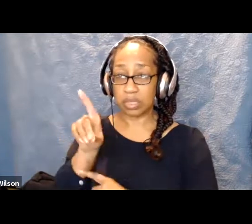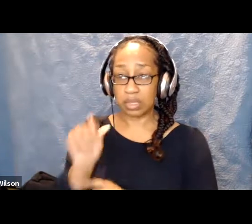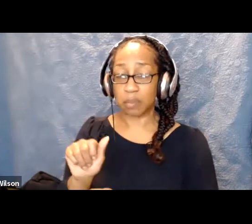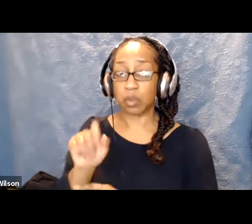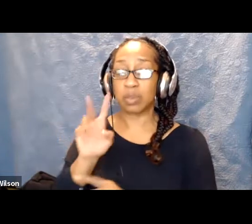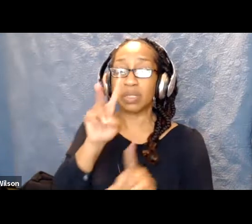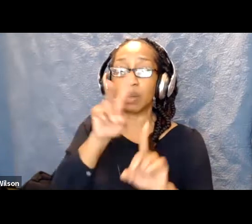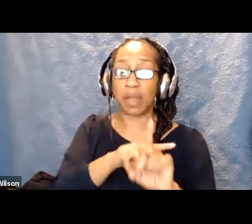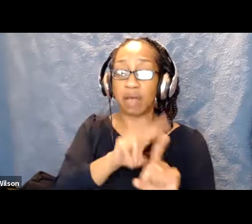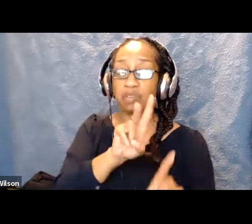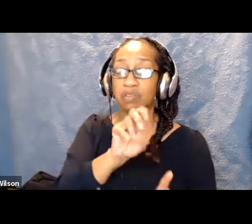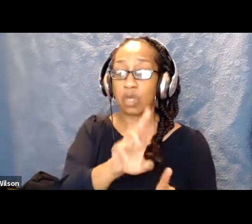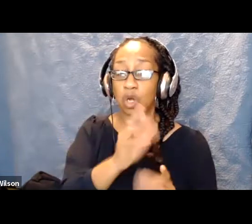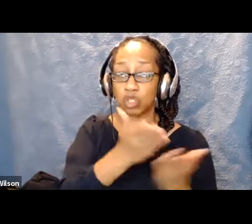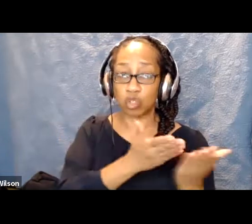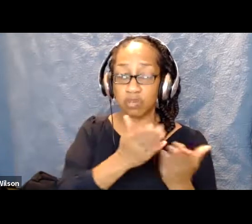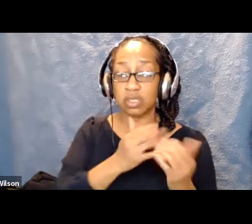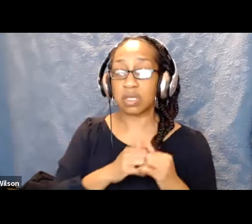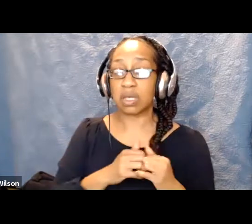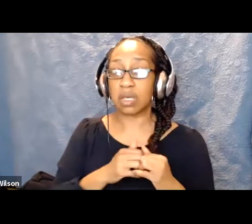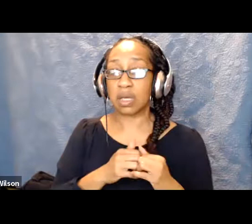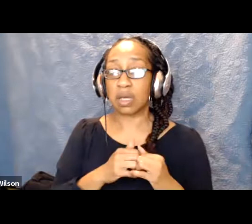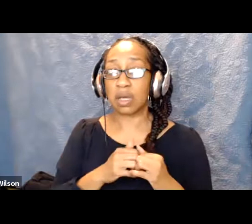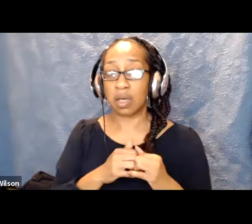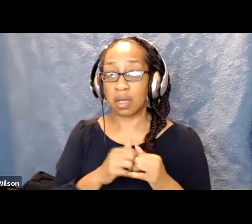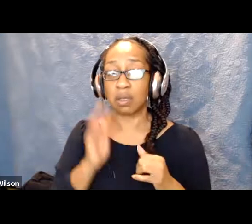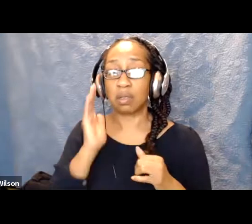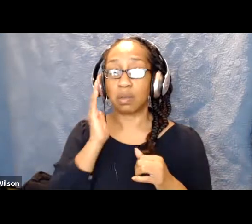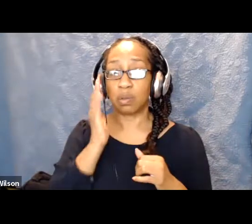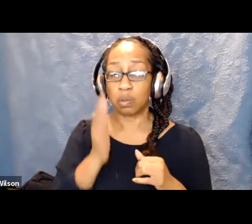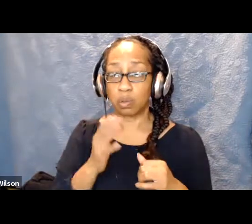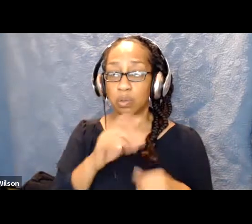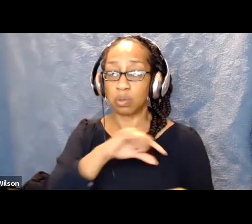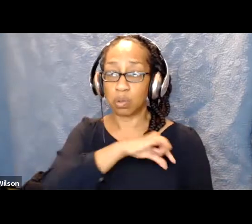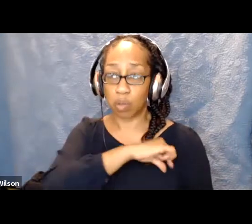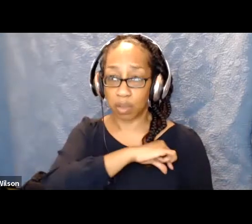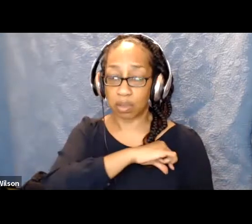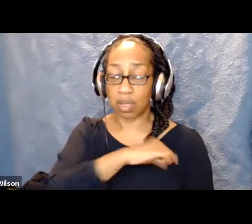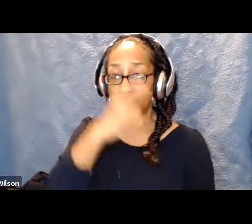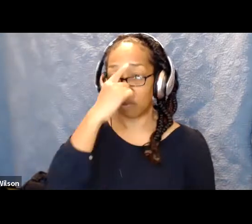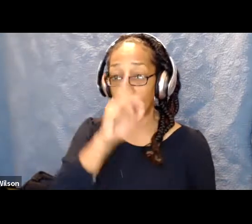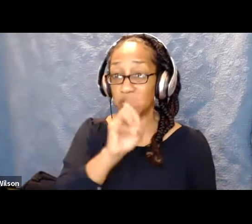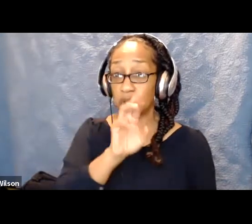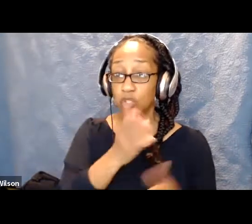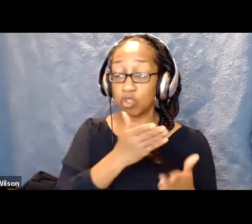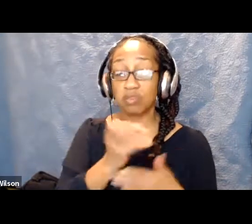services and then either be determined for VR services or ineligible for VR